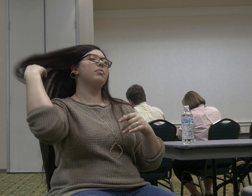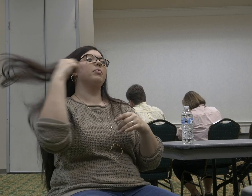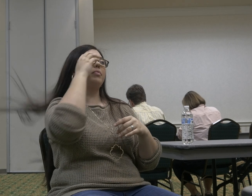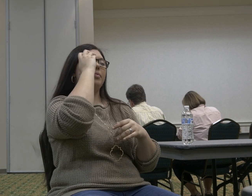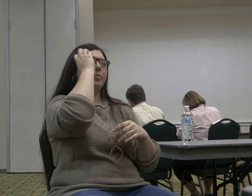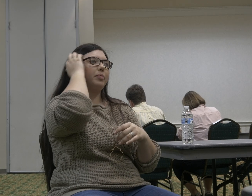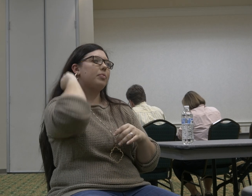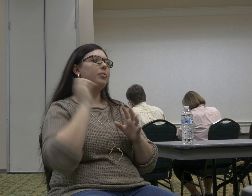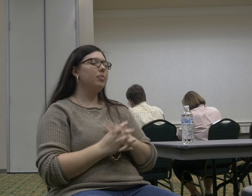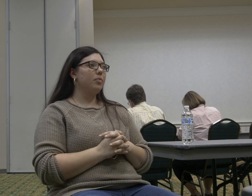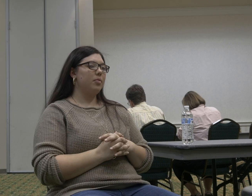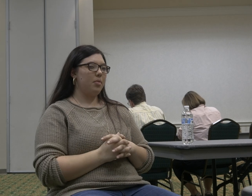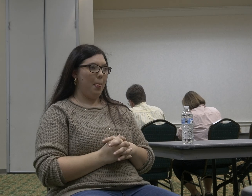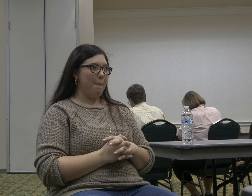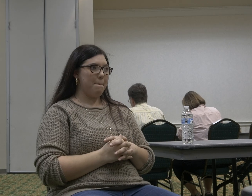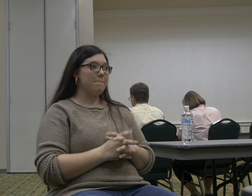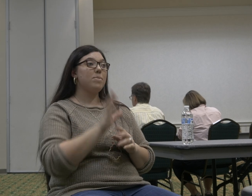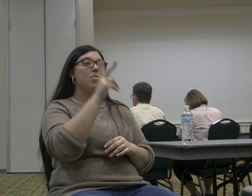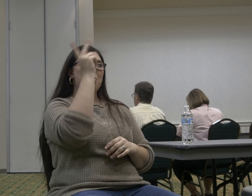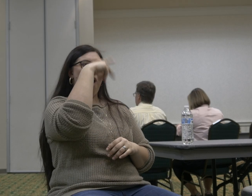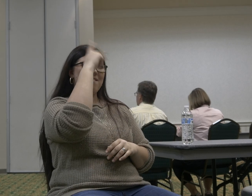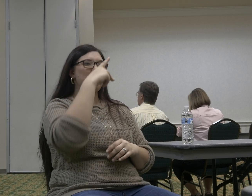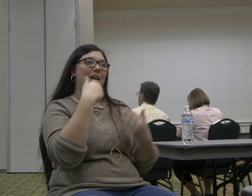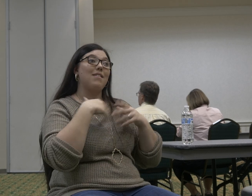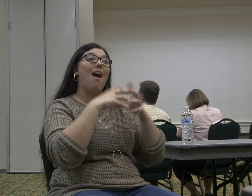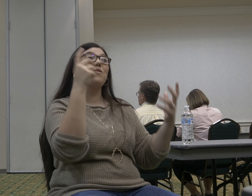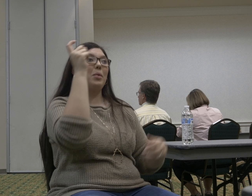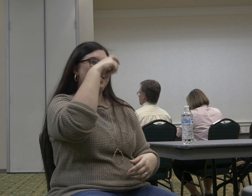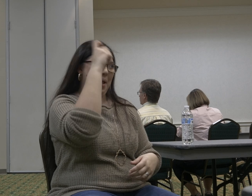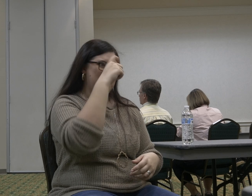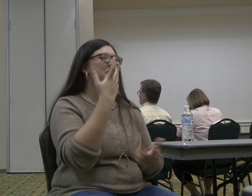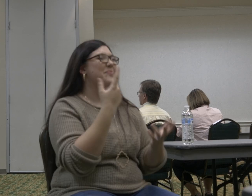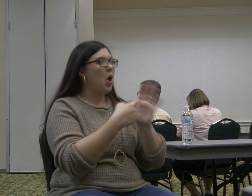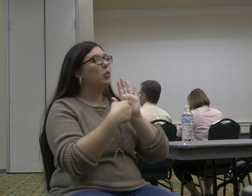the wisdom of Proverbs now reveals us the principle of harlotry.